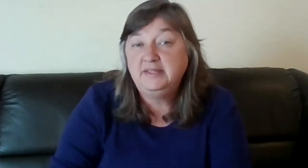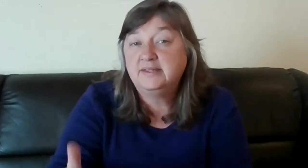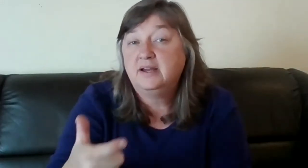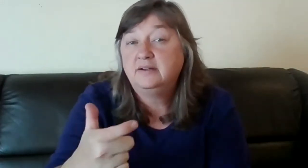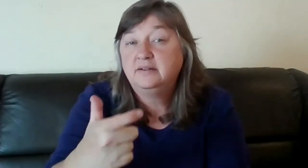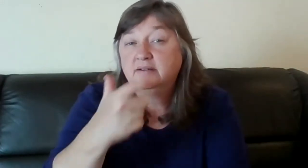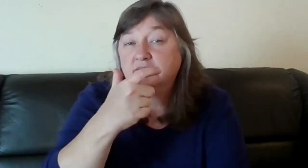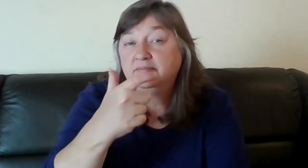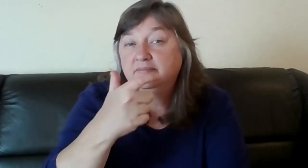pizza,